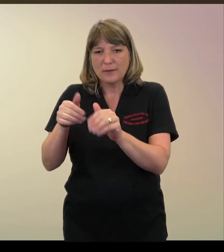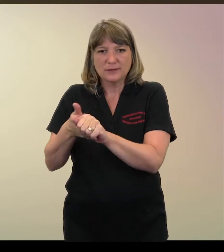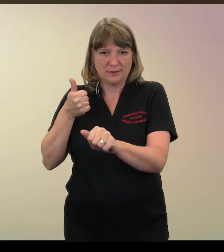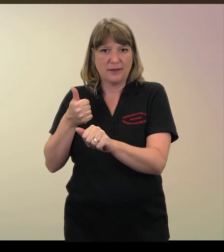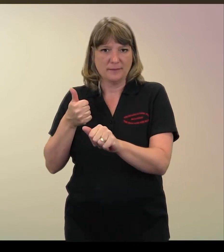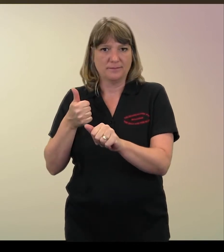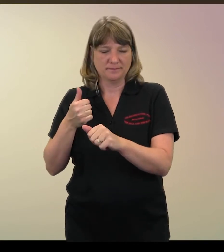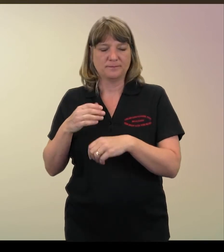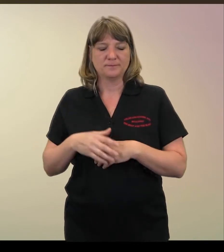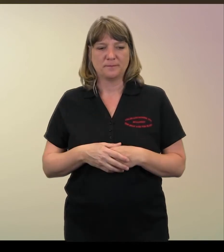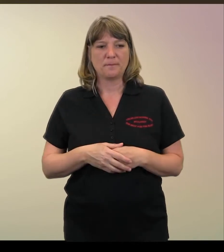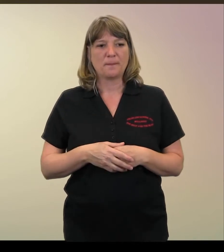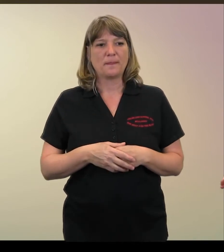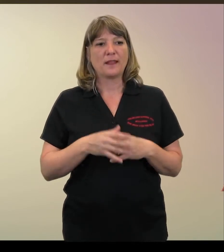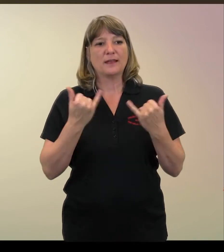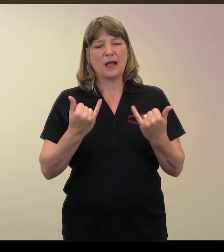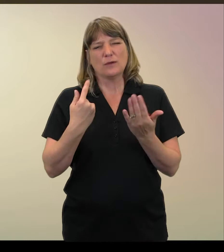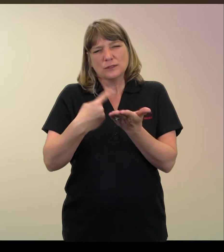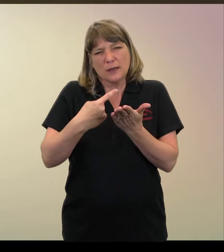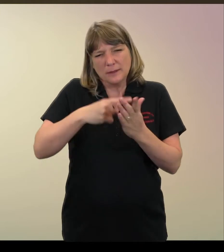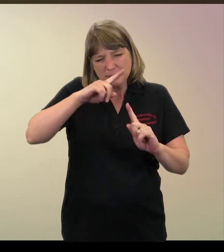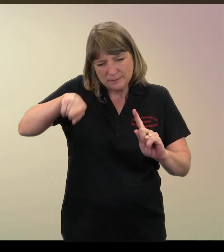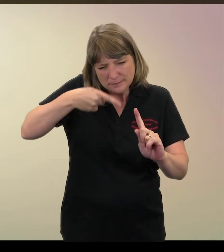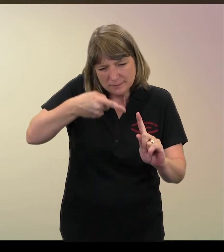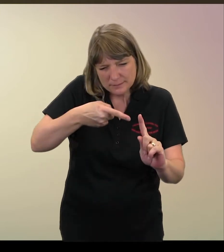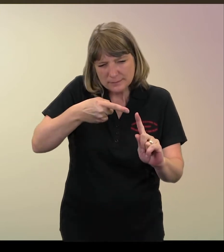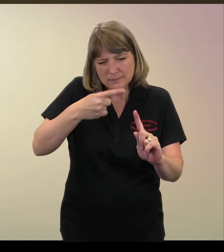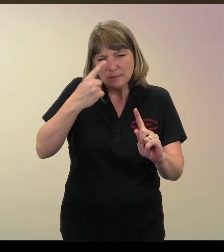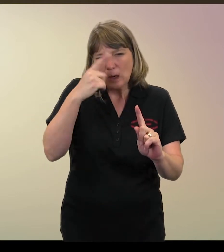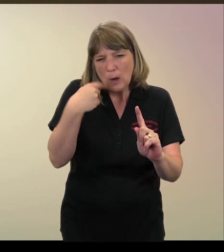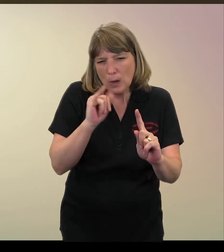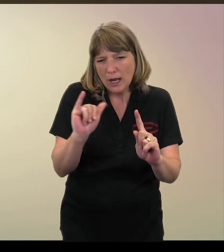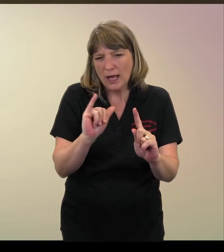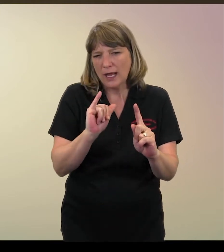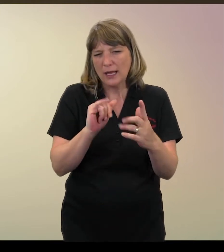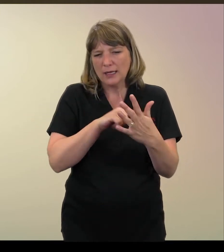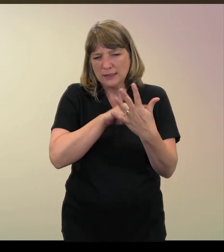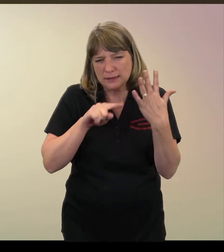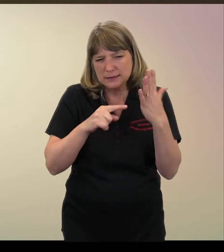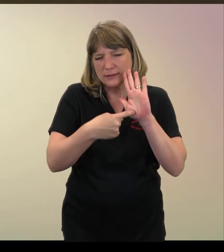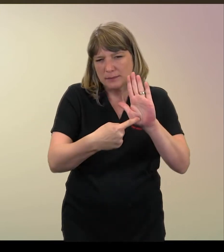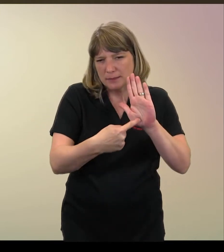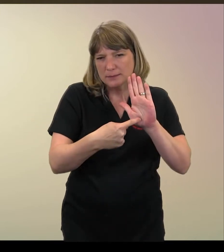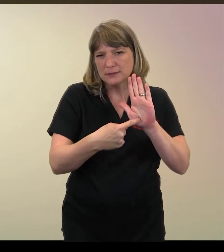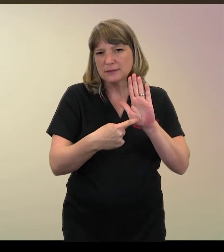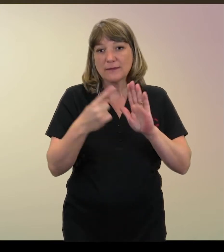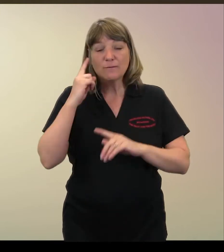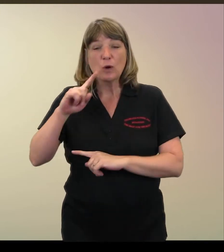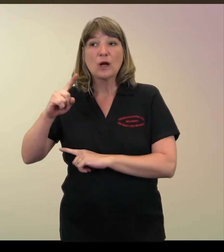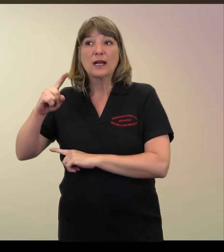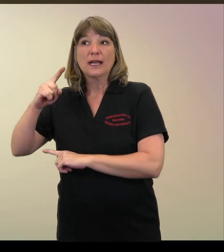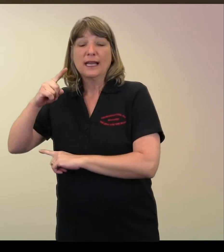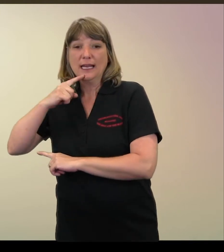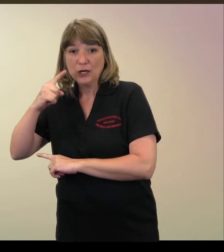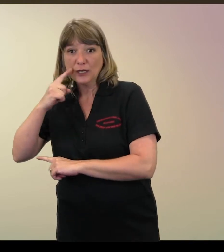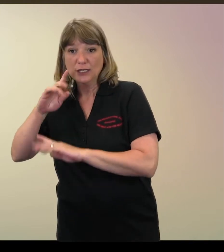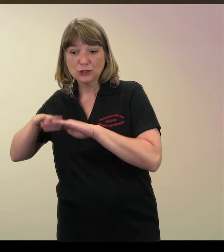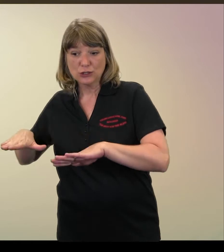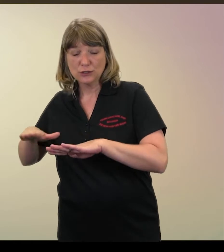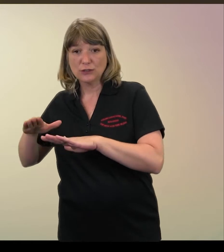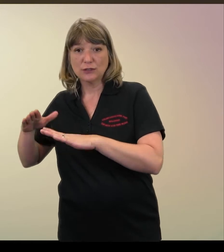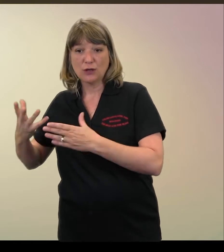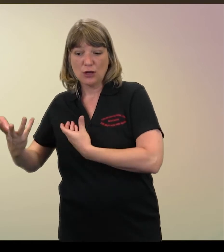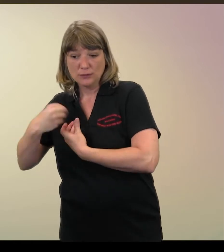kind of developmental delay. We're going to talk more specifically about what those look like, what those symptoms look like in hearing children with